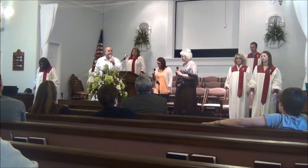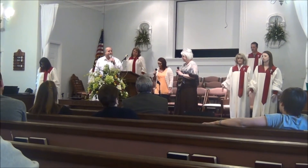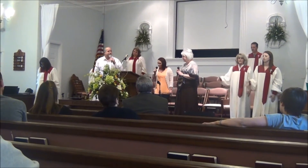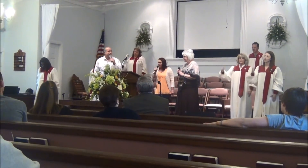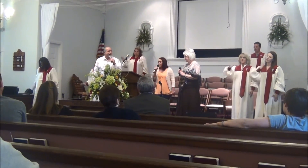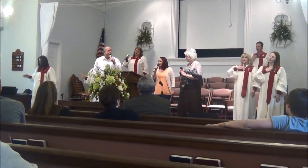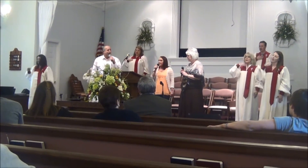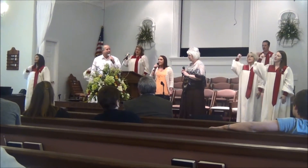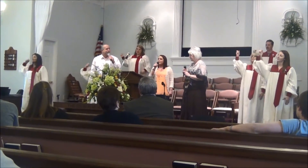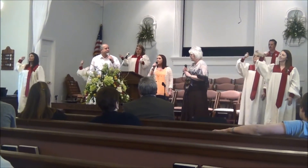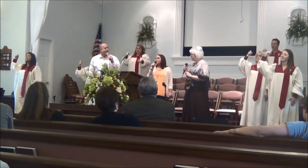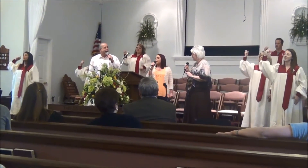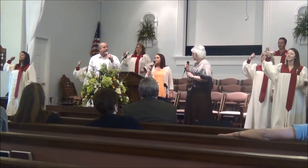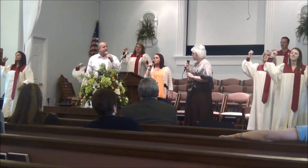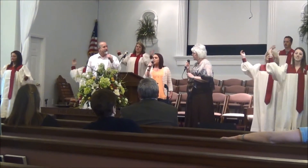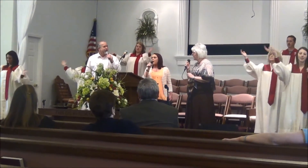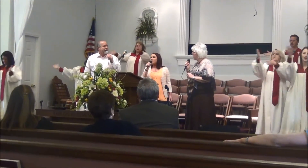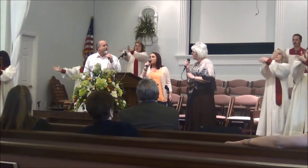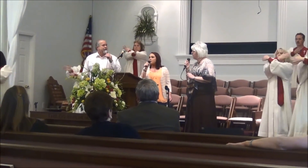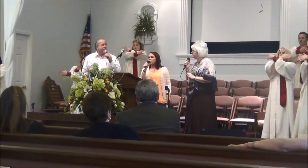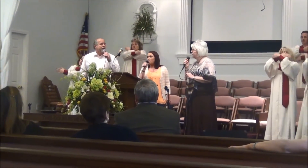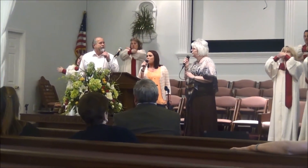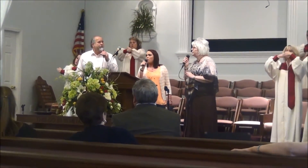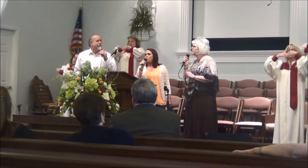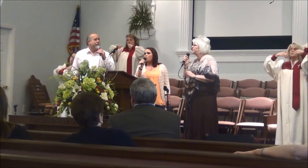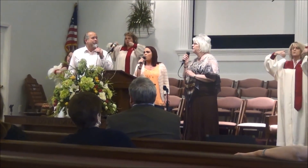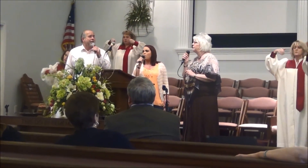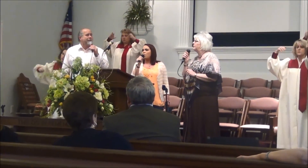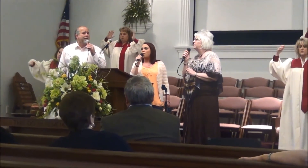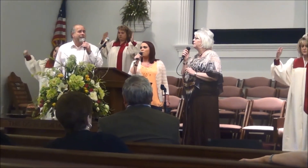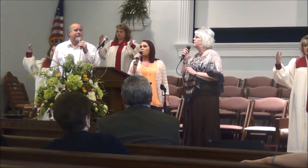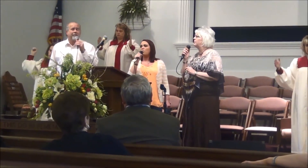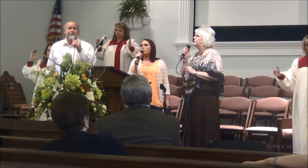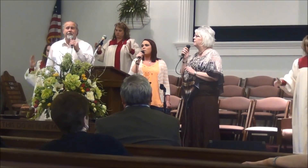I need a saviour,